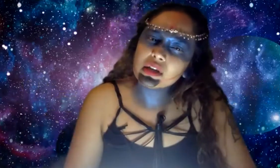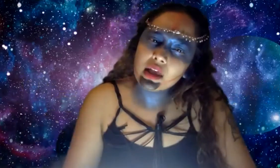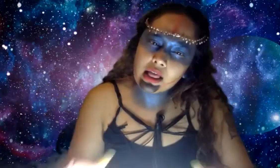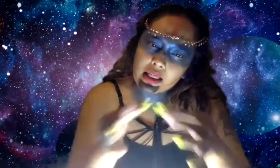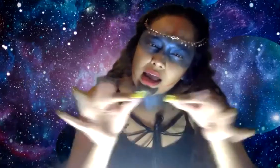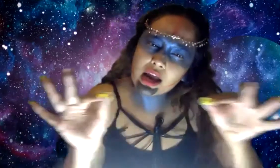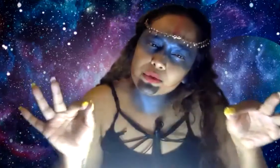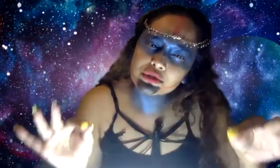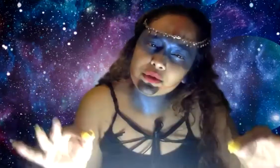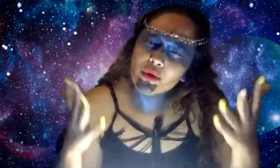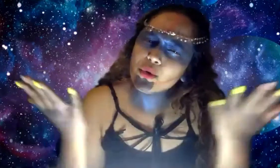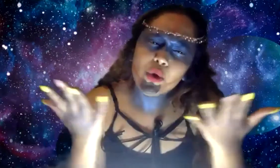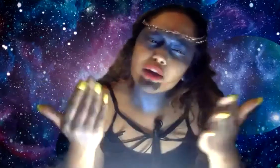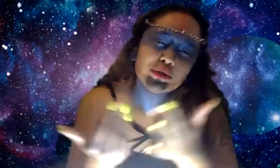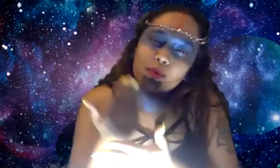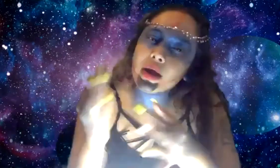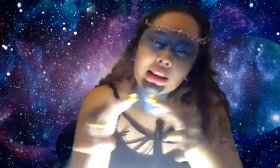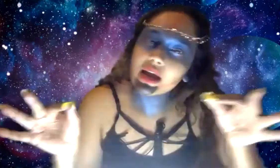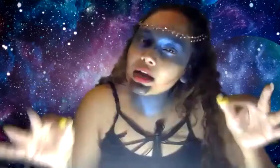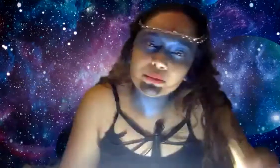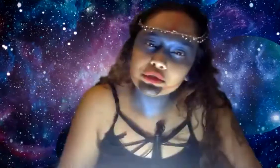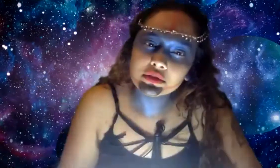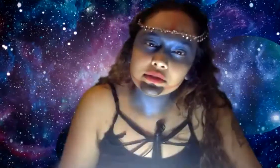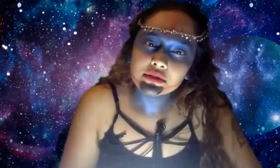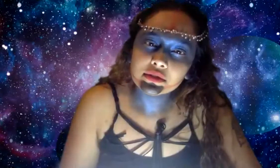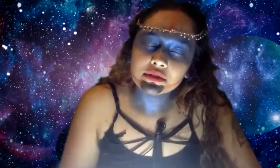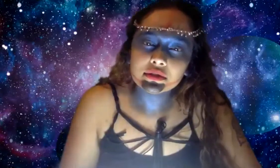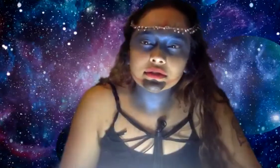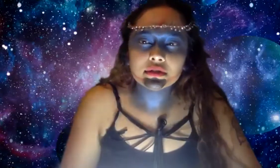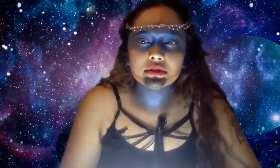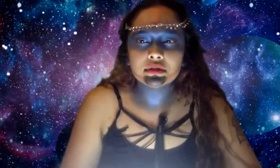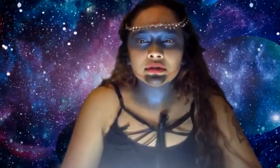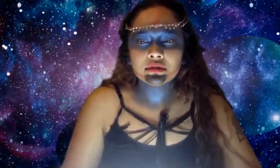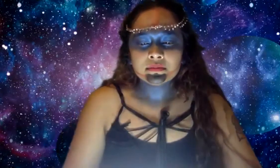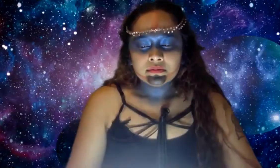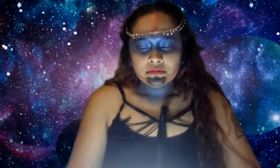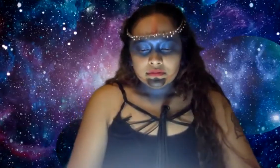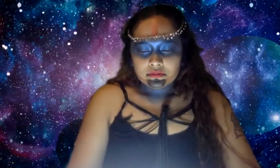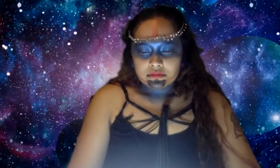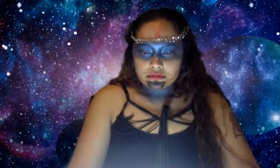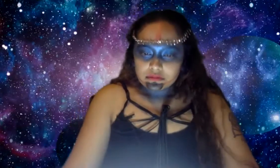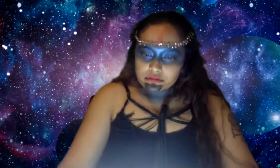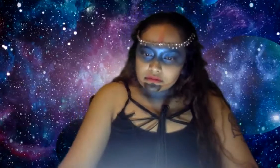In this contains a new language. And I said, what new language?